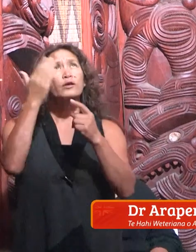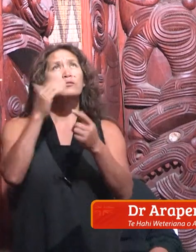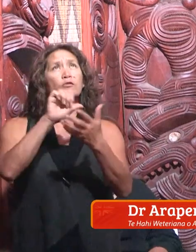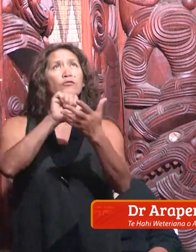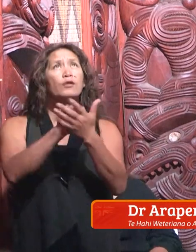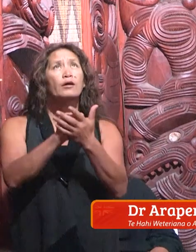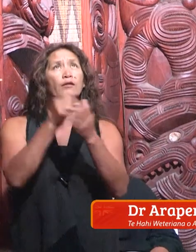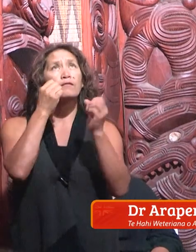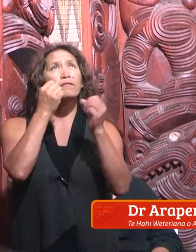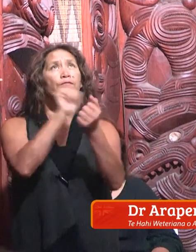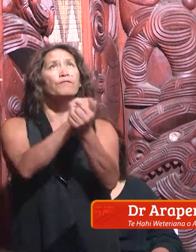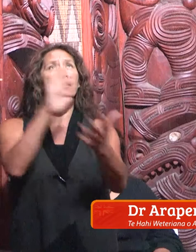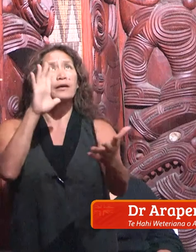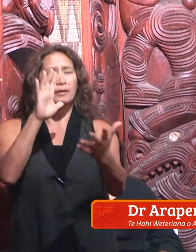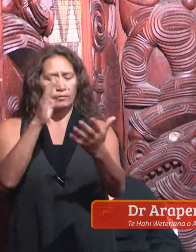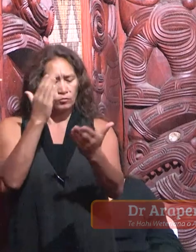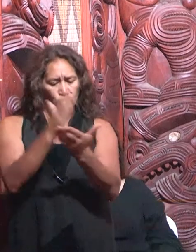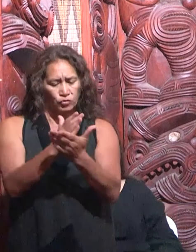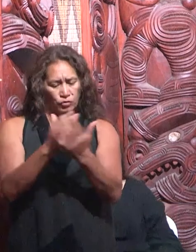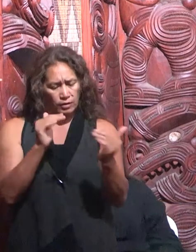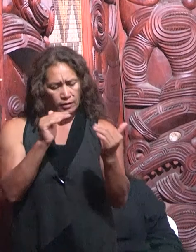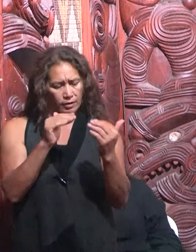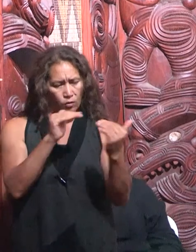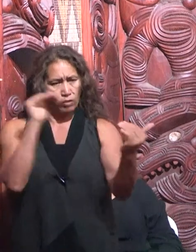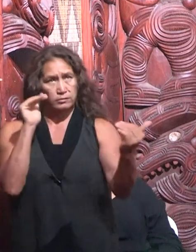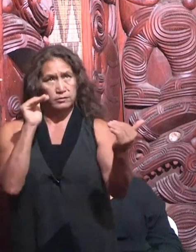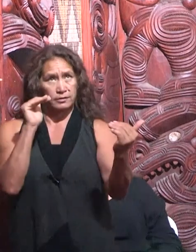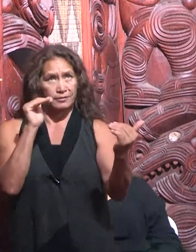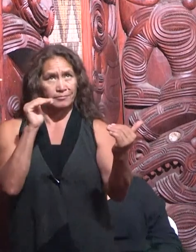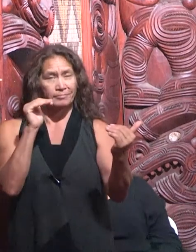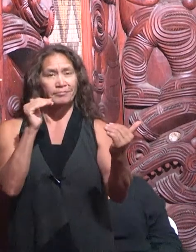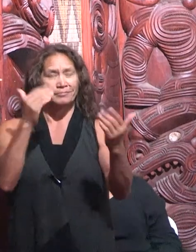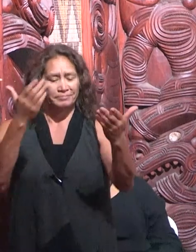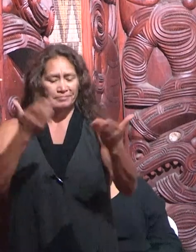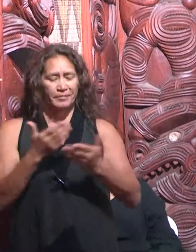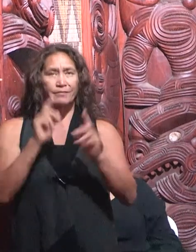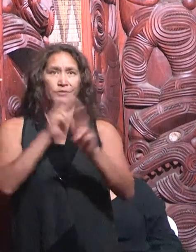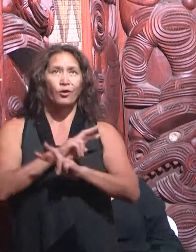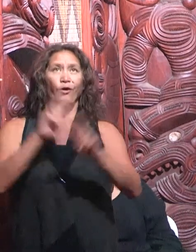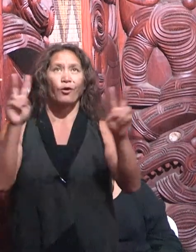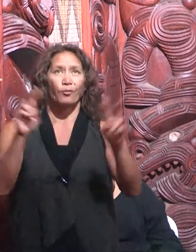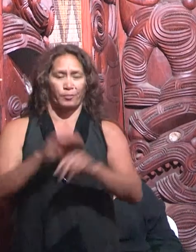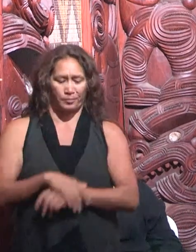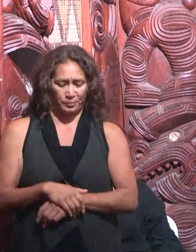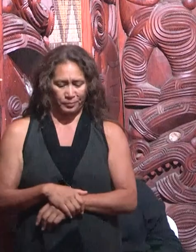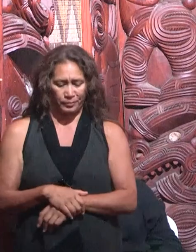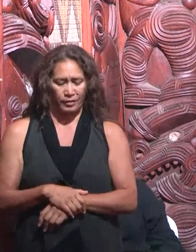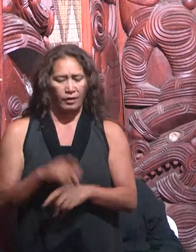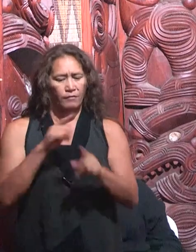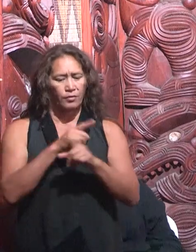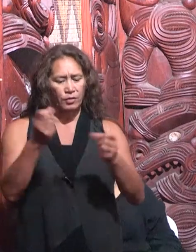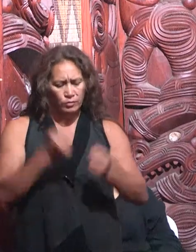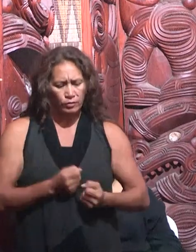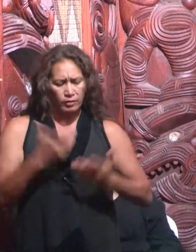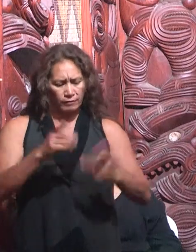freedom, truth and equality inspired our nation. For those whose sacrifice and courage